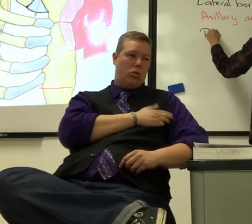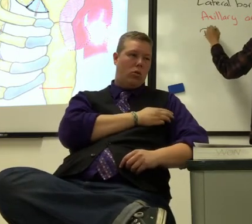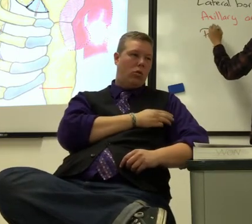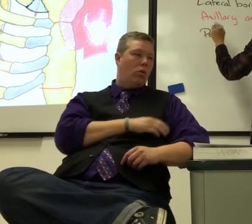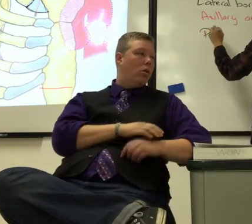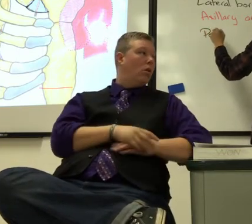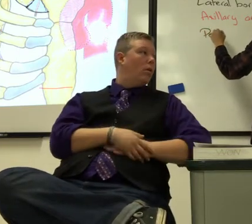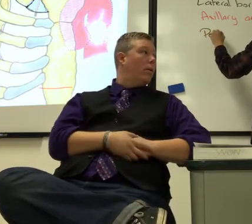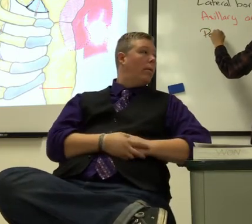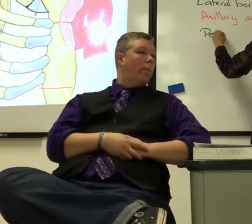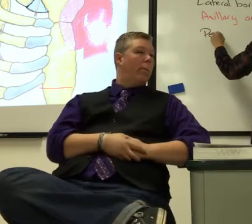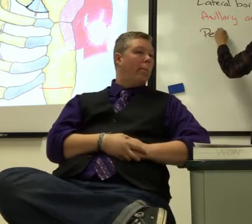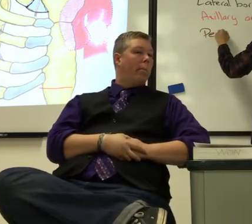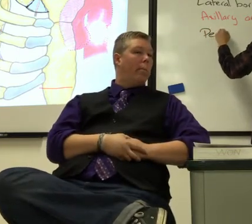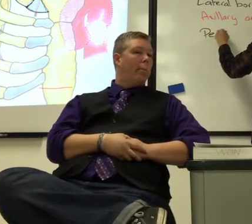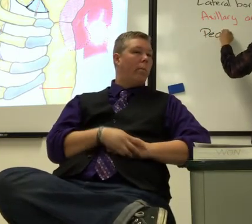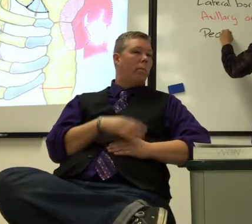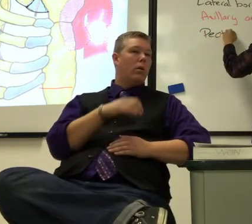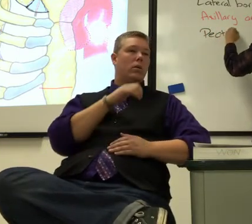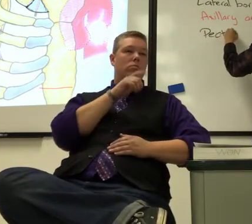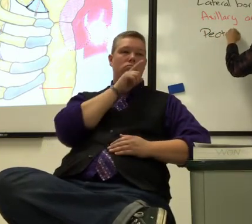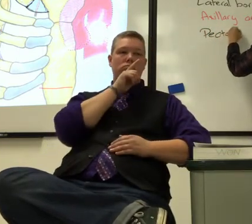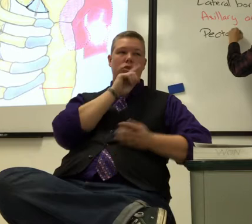Now, there's not a name change there, but